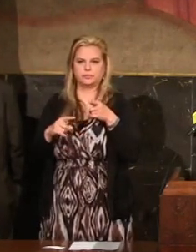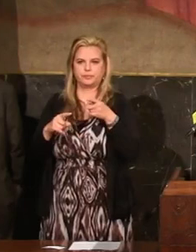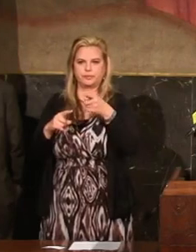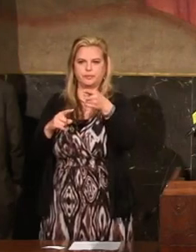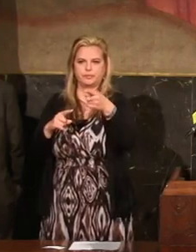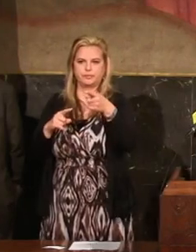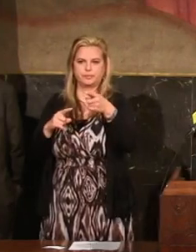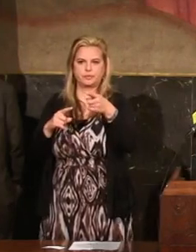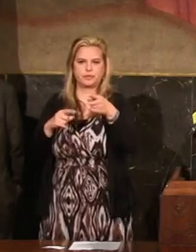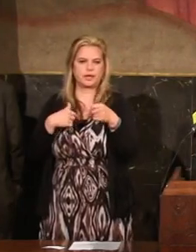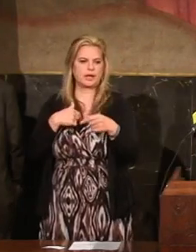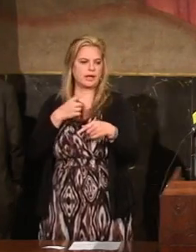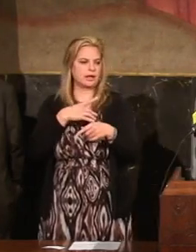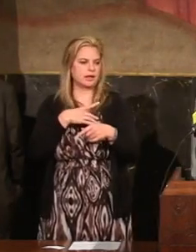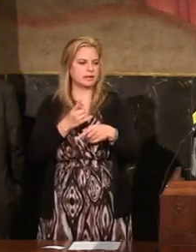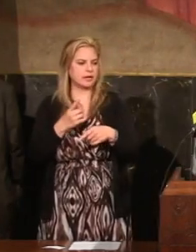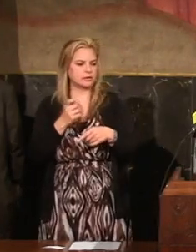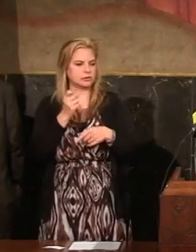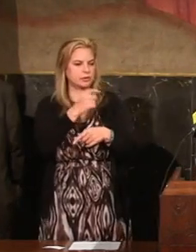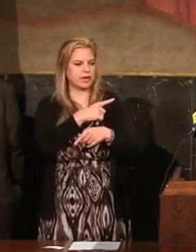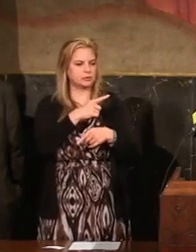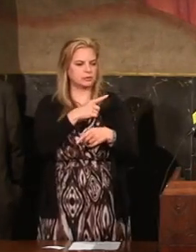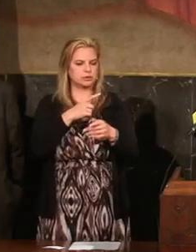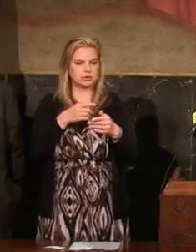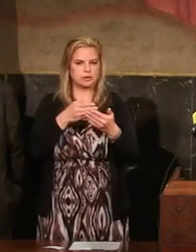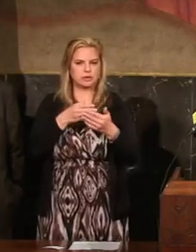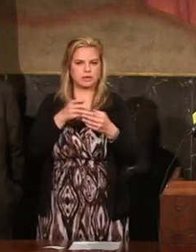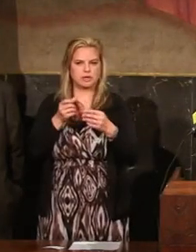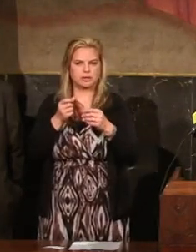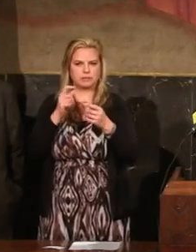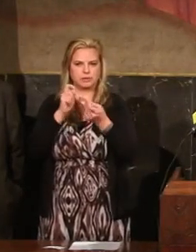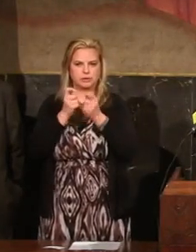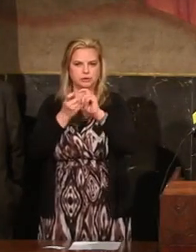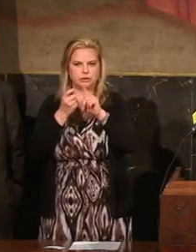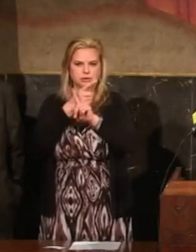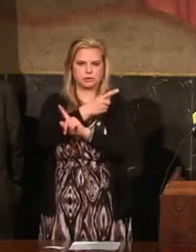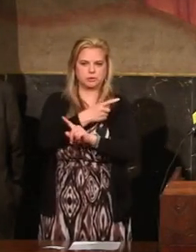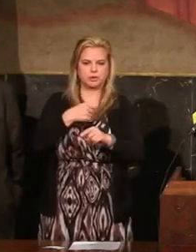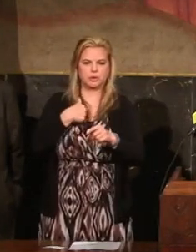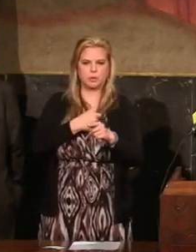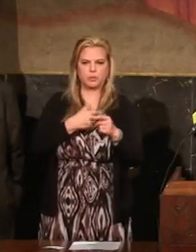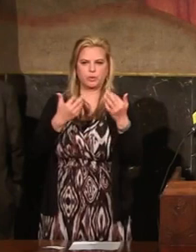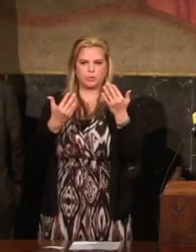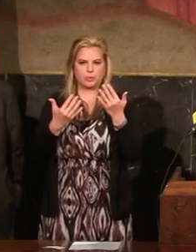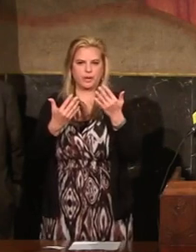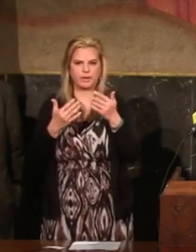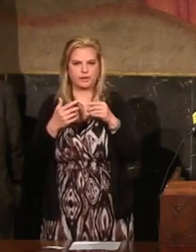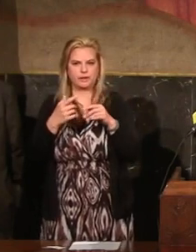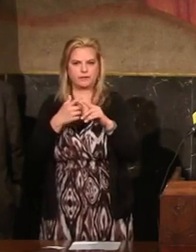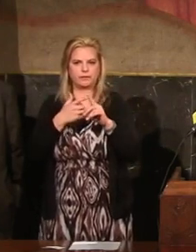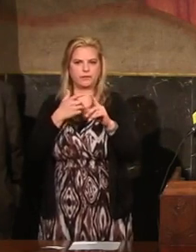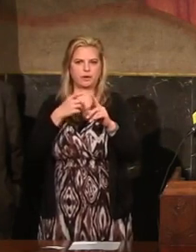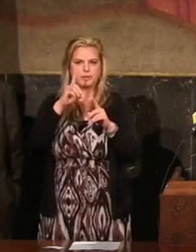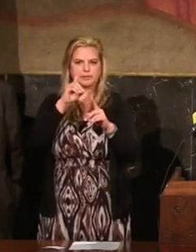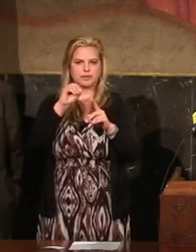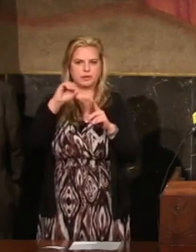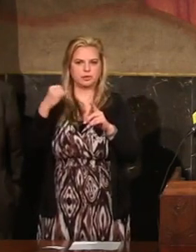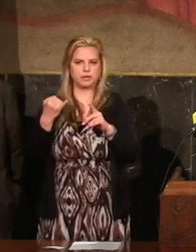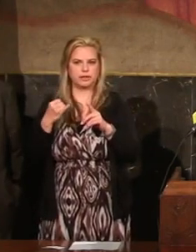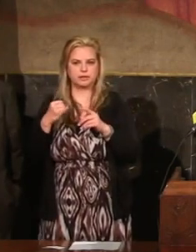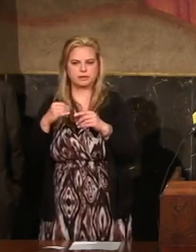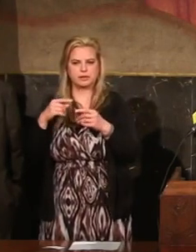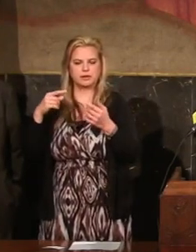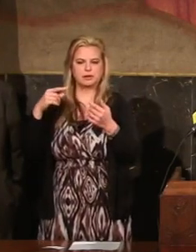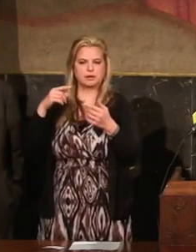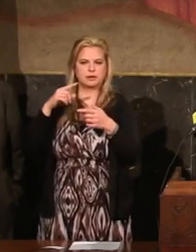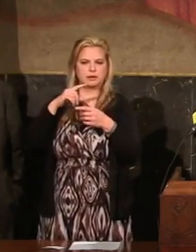Commissioner Dardenne, if you don't mind, I'd like to kind of shift gears before y'all leave. We were all awaiting a decision from DOJ today as rumors circulate about the